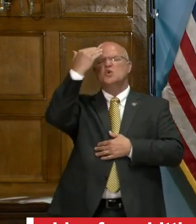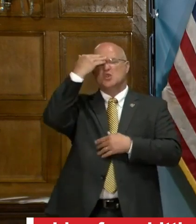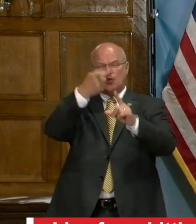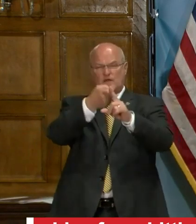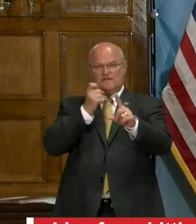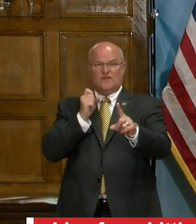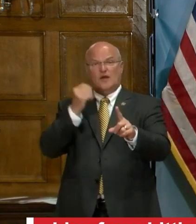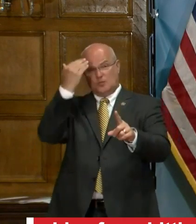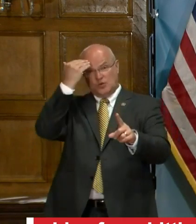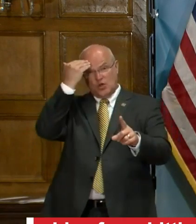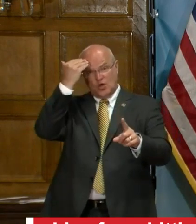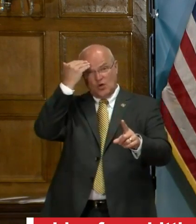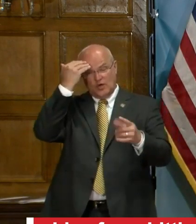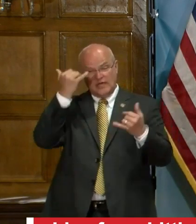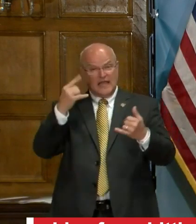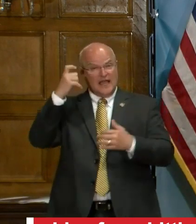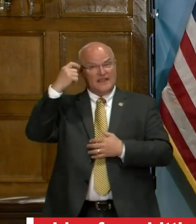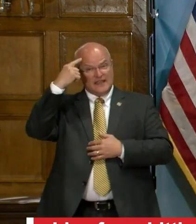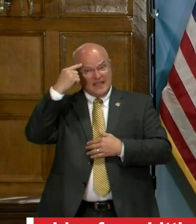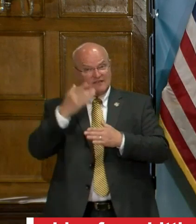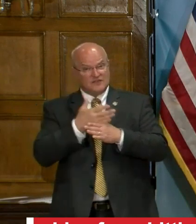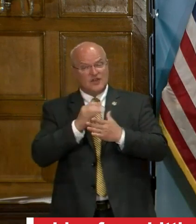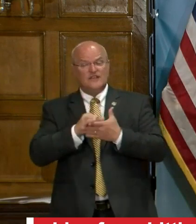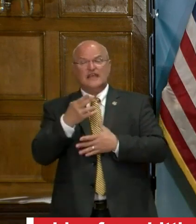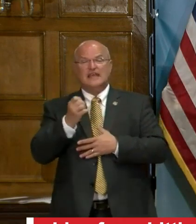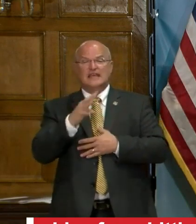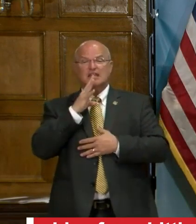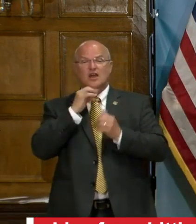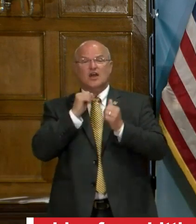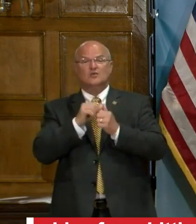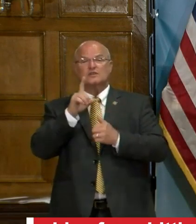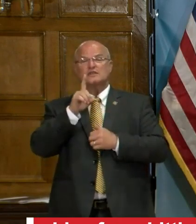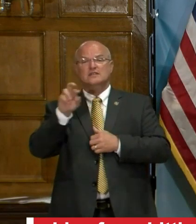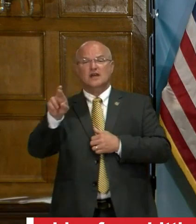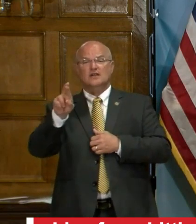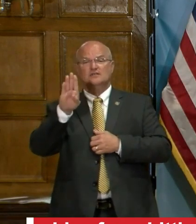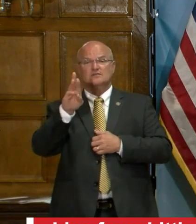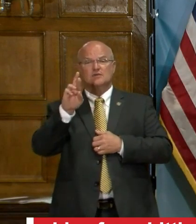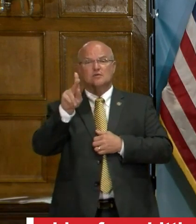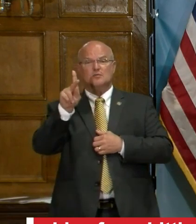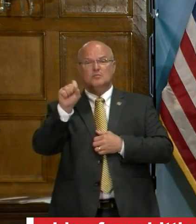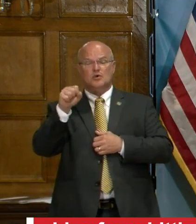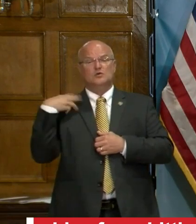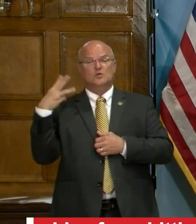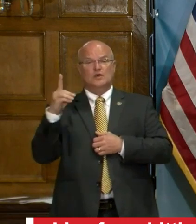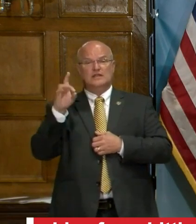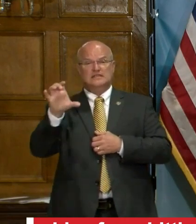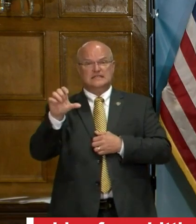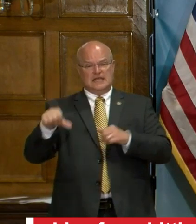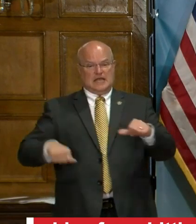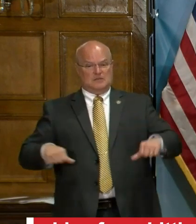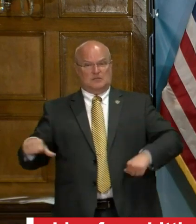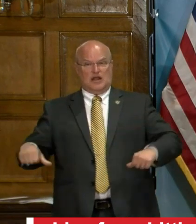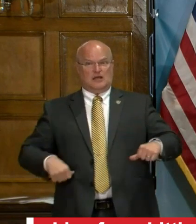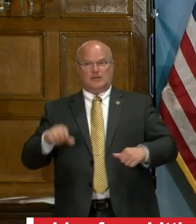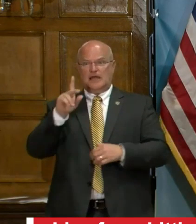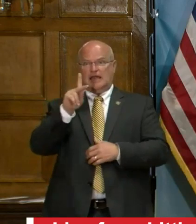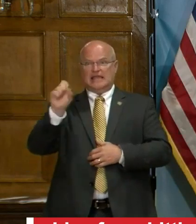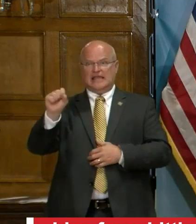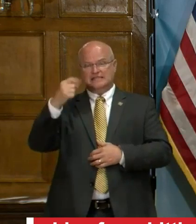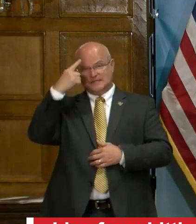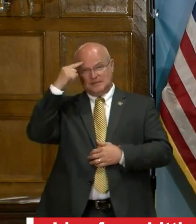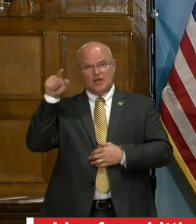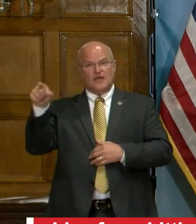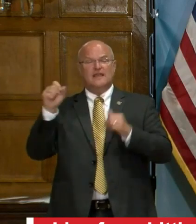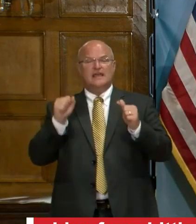they're coming from. Now, the governor shared that he talked with Dr. Birx in Washington, D.C., and she was bragging about Kansas because they were